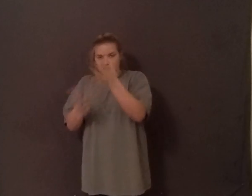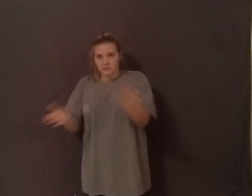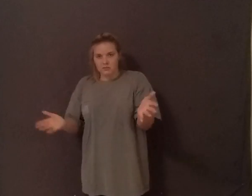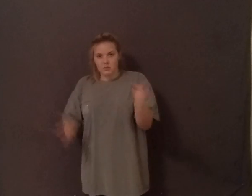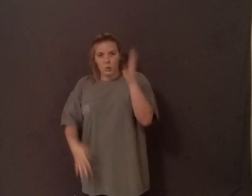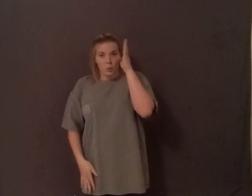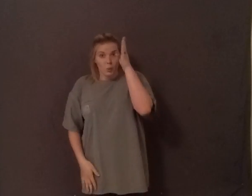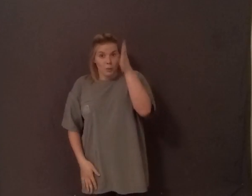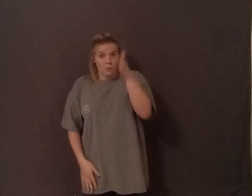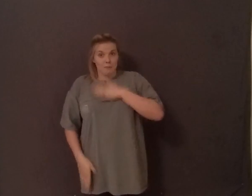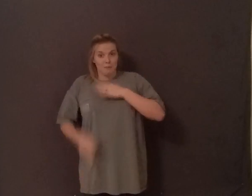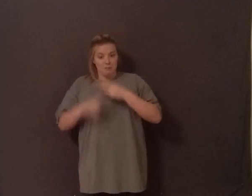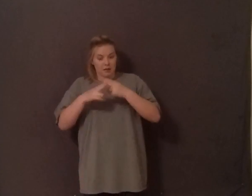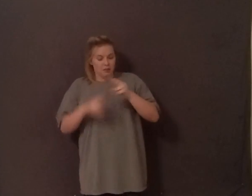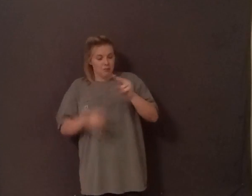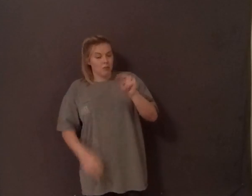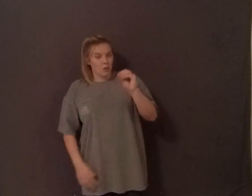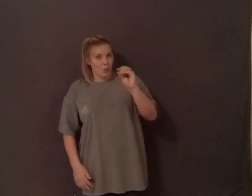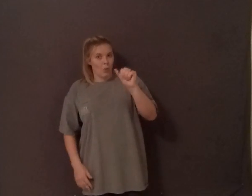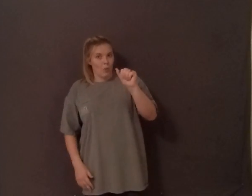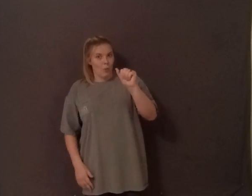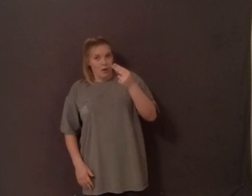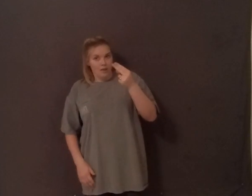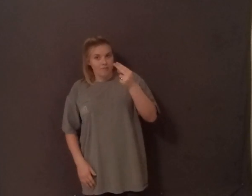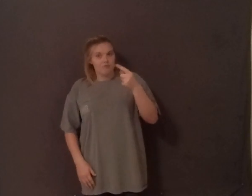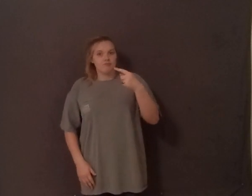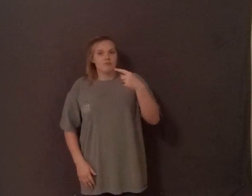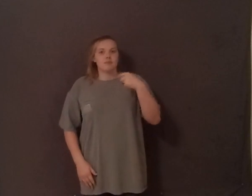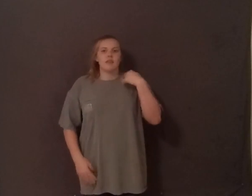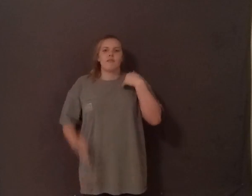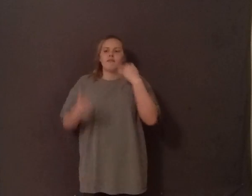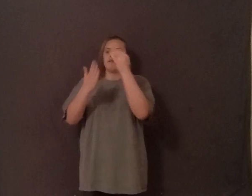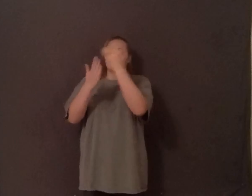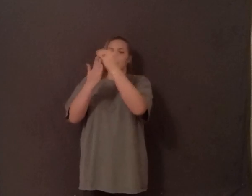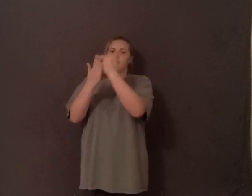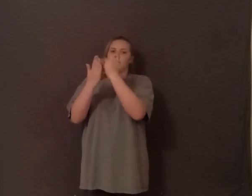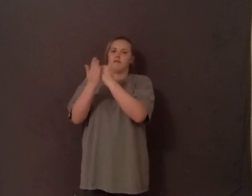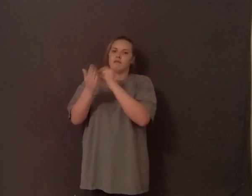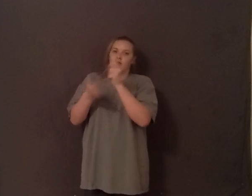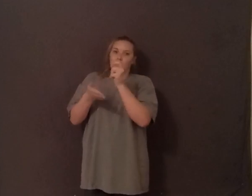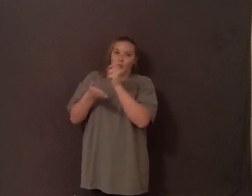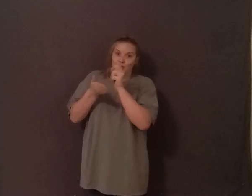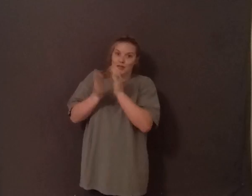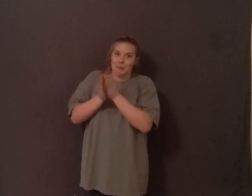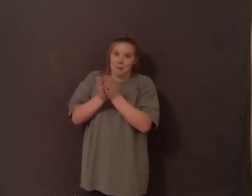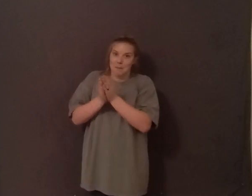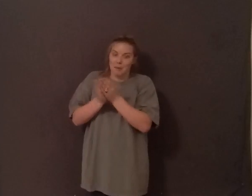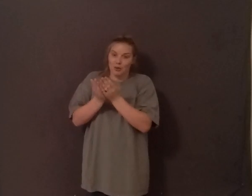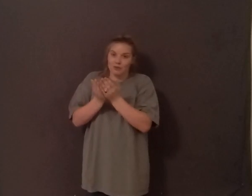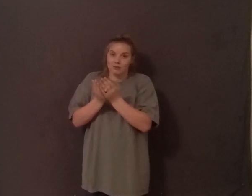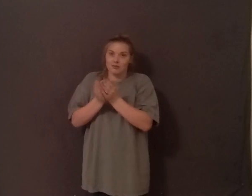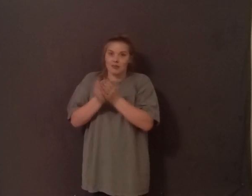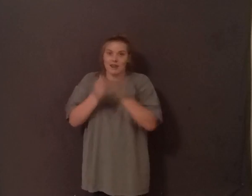Noah, as I said, and I'm the author of A Guide to the Present Moment, which was a #1 Amazon bestseller in the